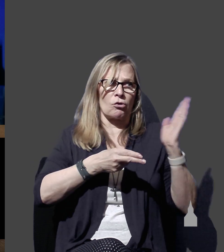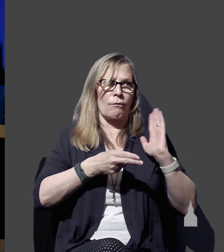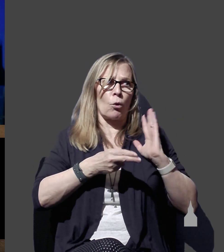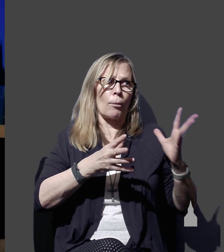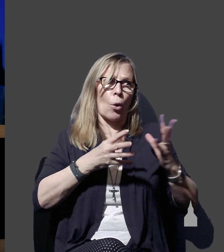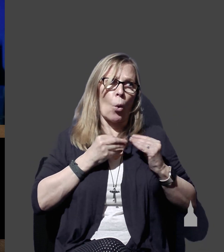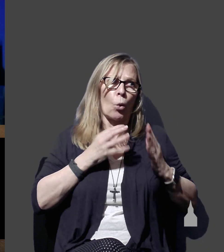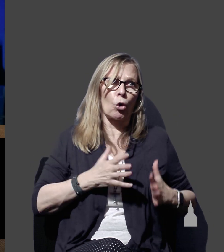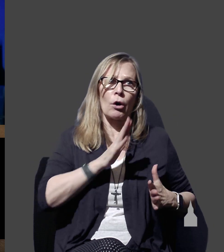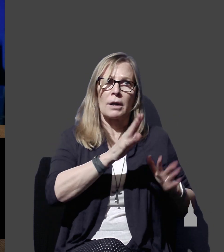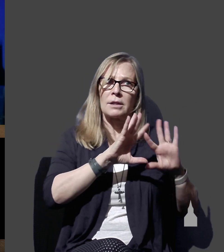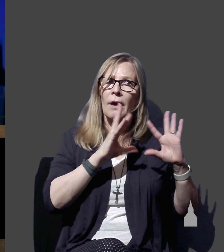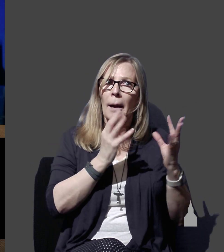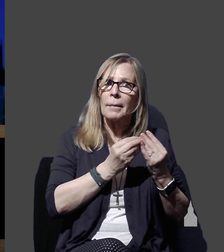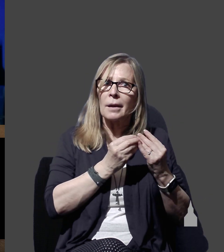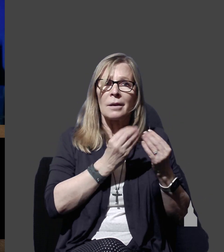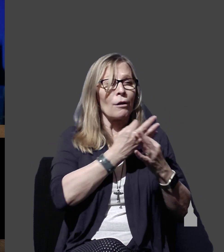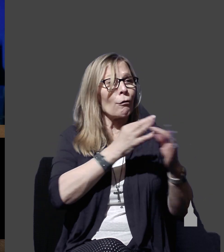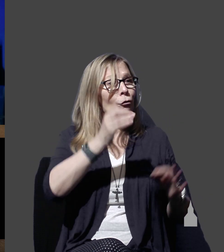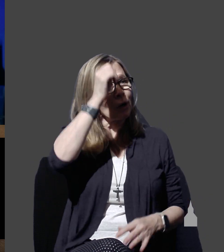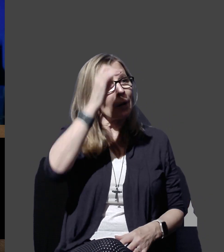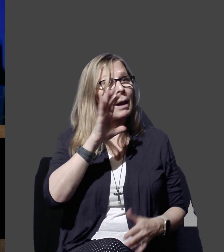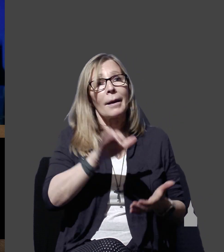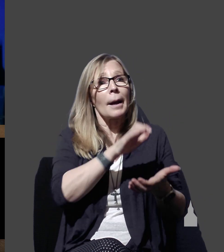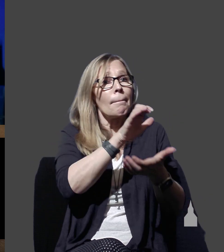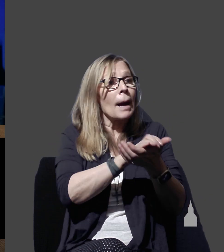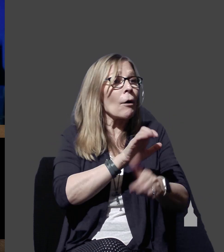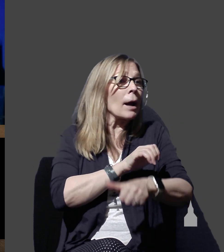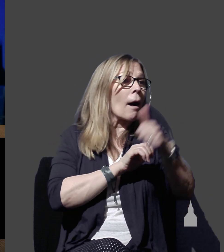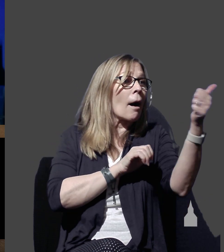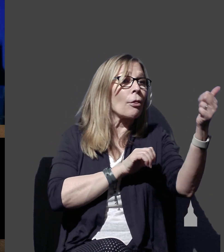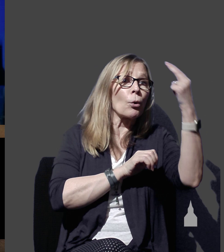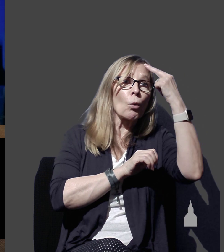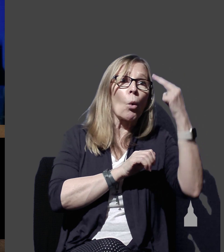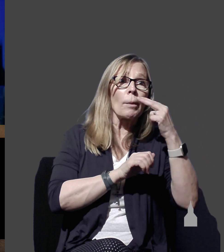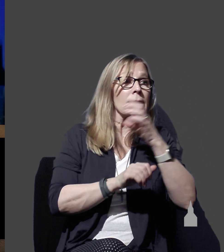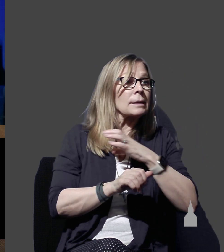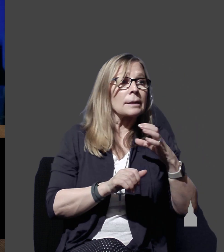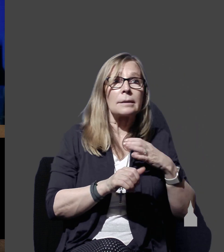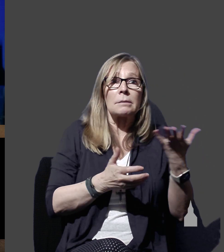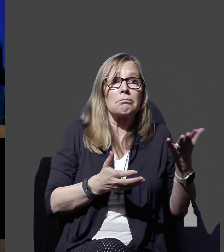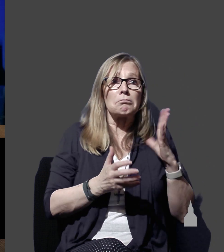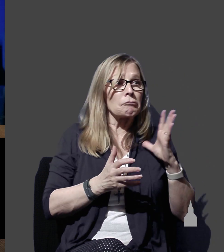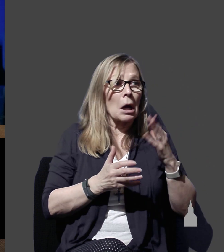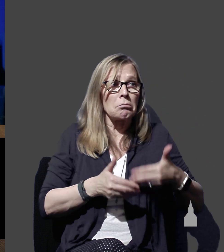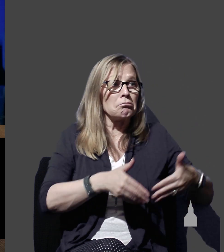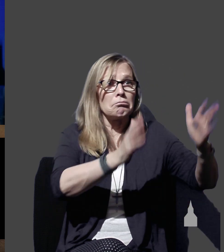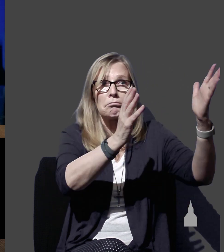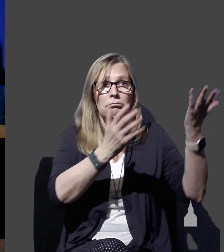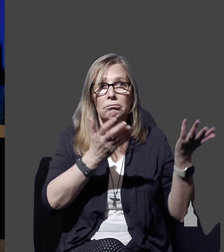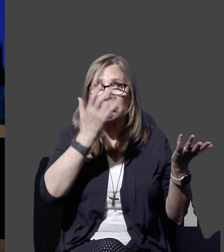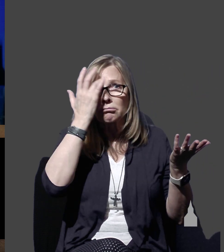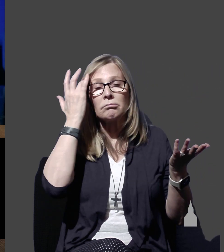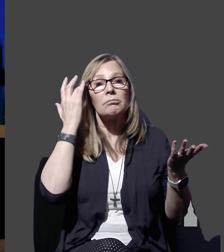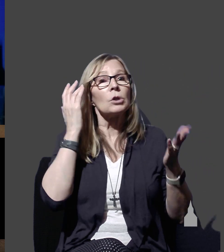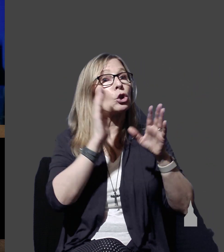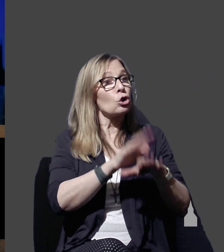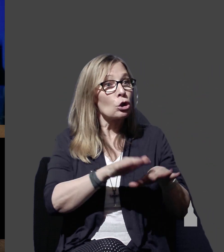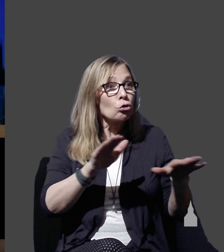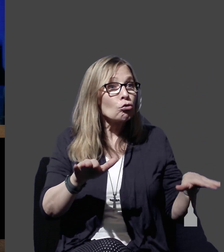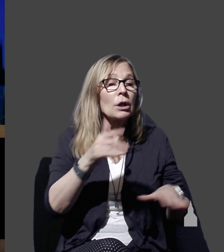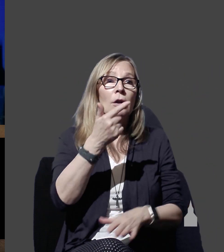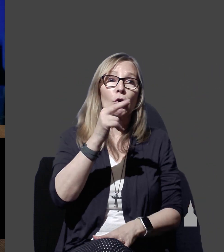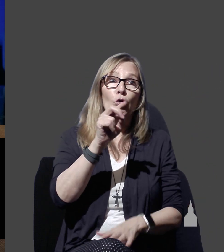and his family. Freedmen could marry other Roman citizens, and marriages of widows with freedmen were common. Children